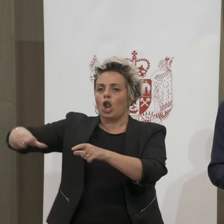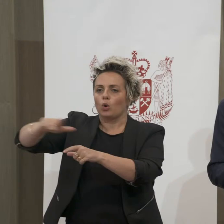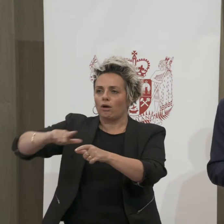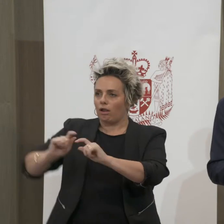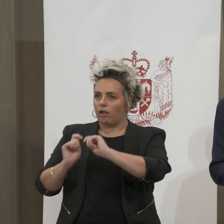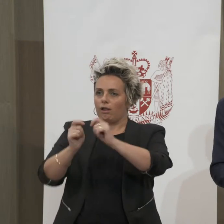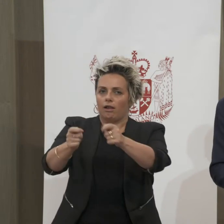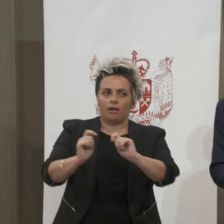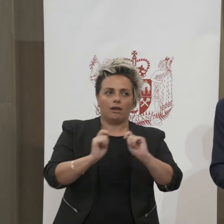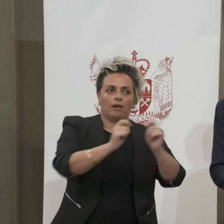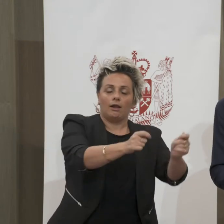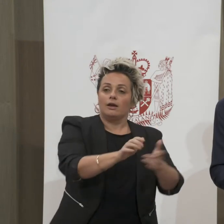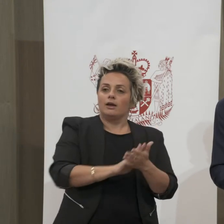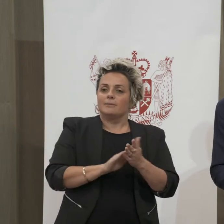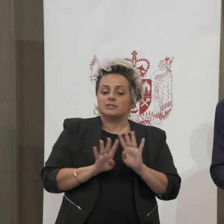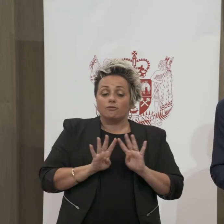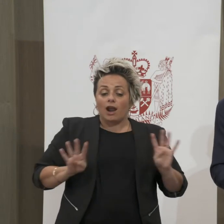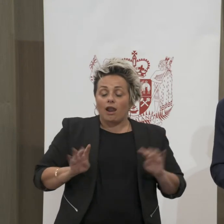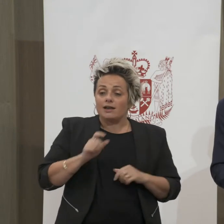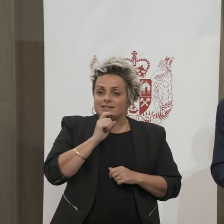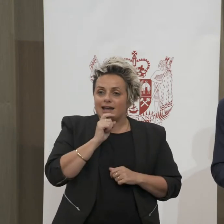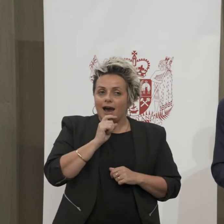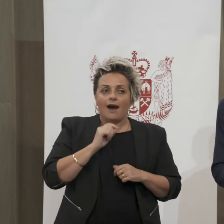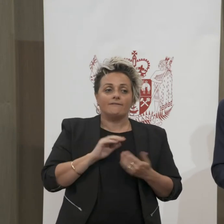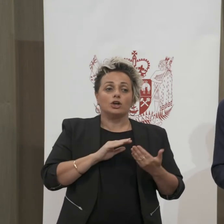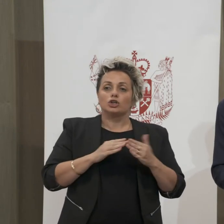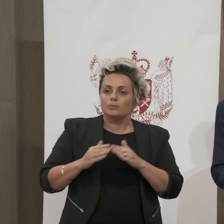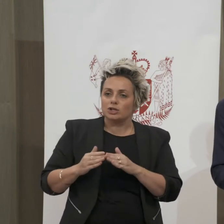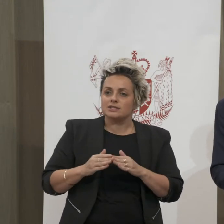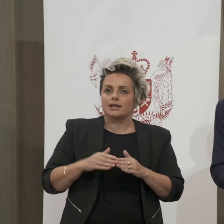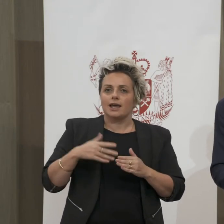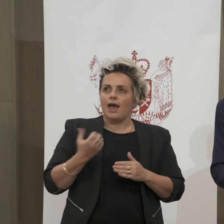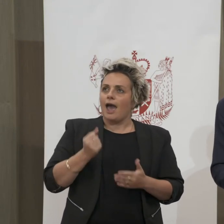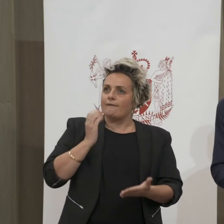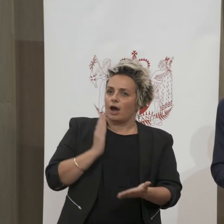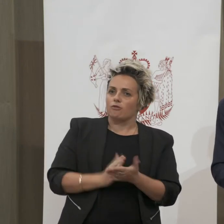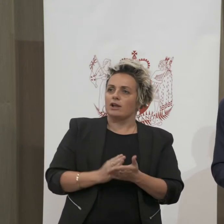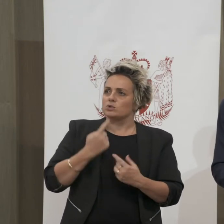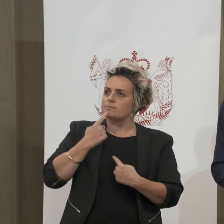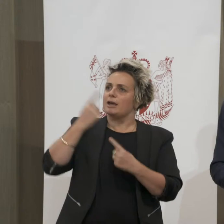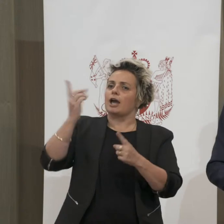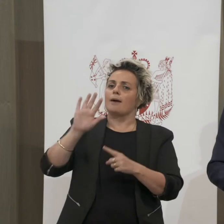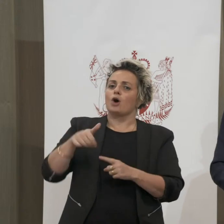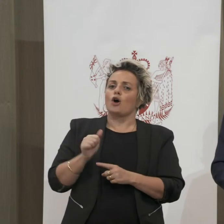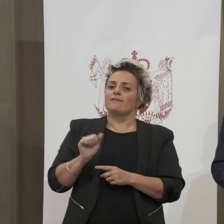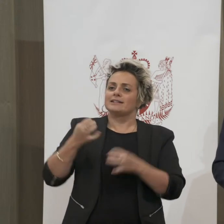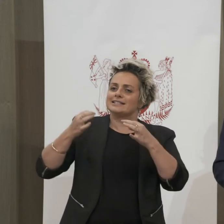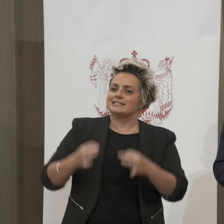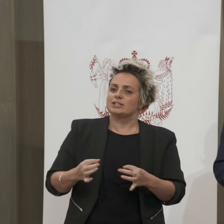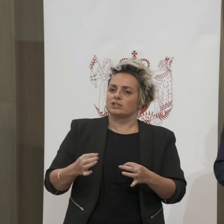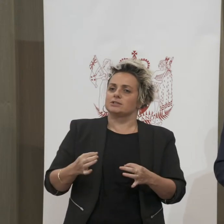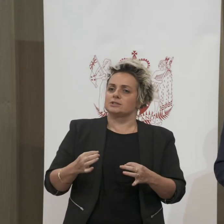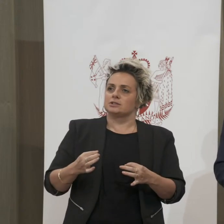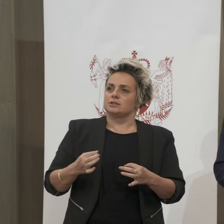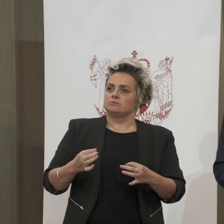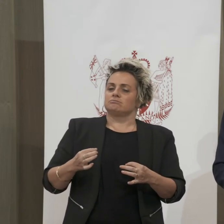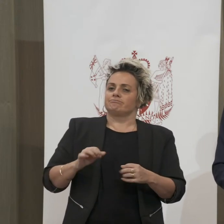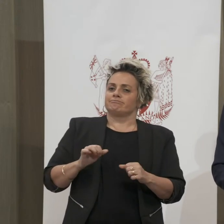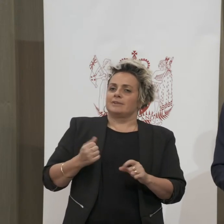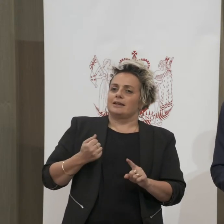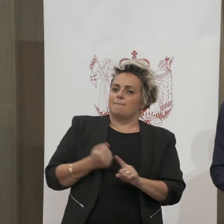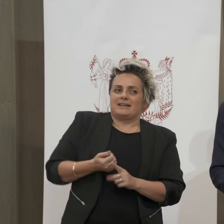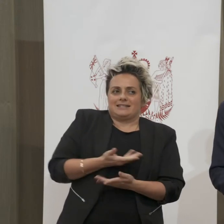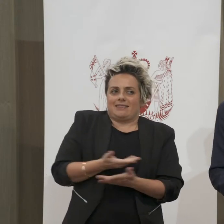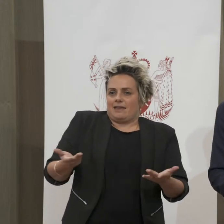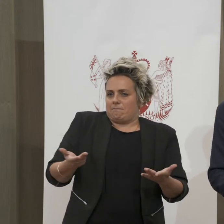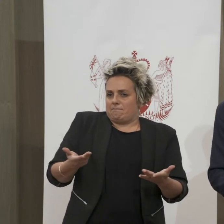level so frontline health workers and communities have a real say in decisions about the health services that they